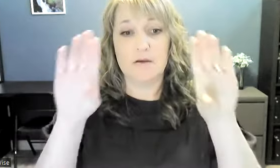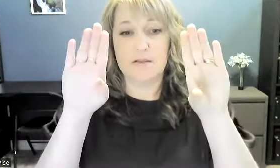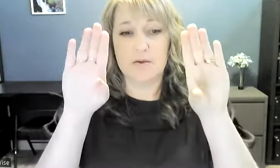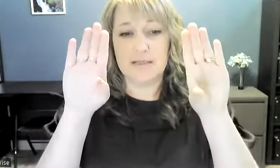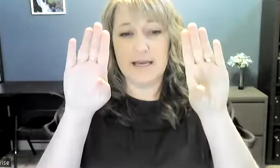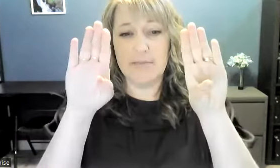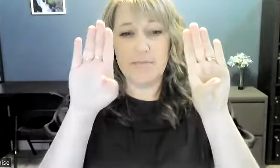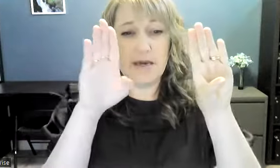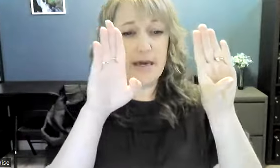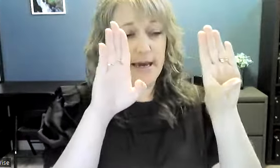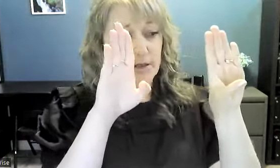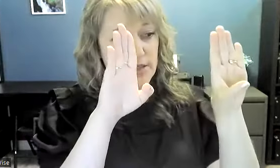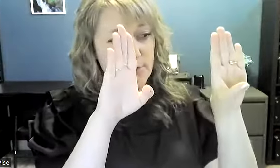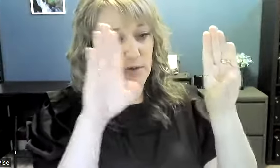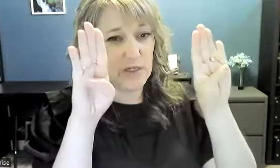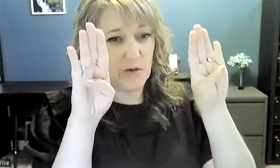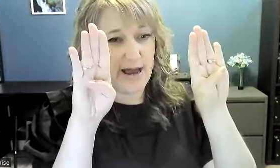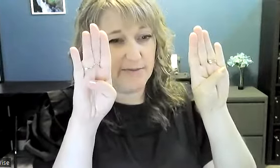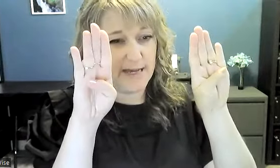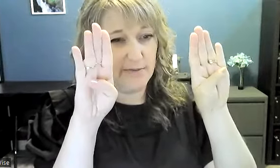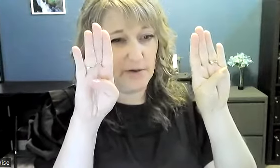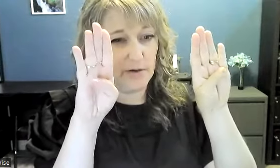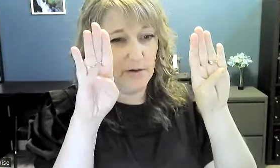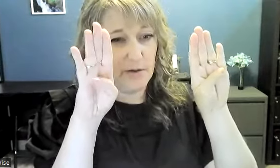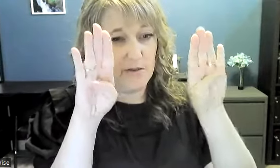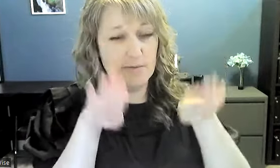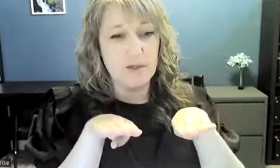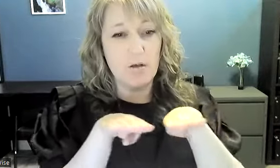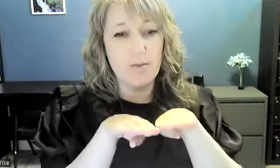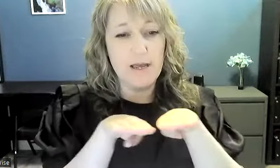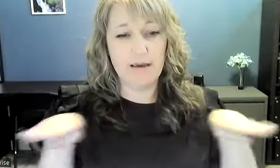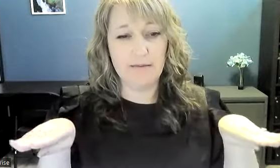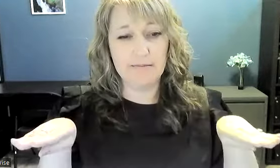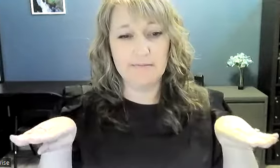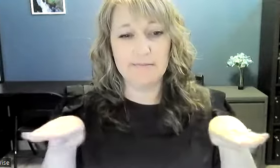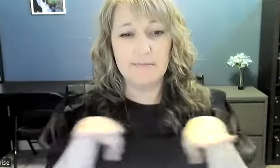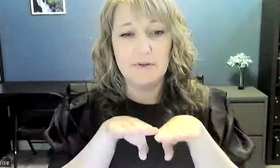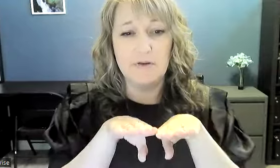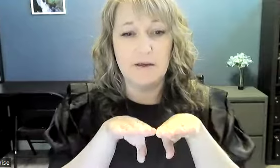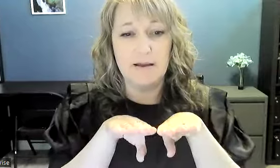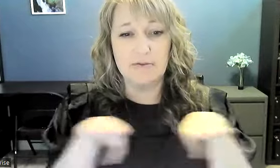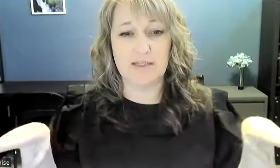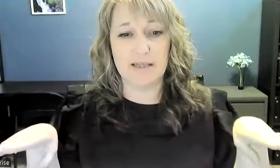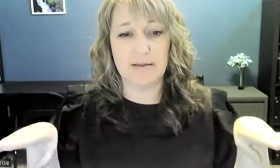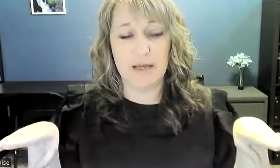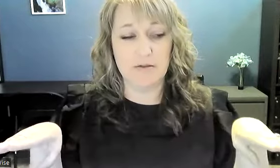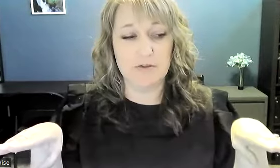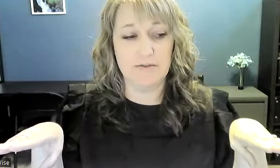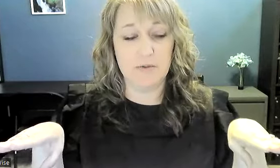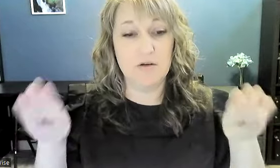So it's like a B hand shape, only you don't have to have your thumbs all the way. You can kind of just let them hang loose if you want,